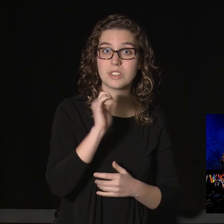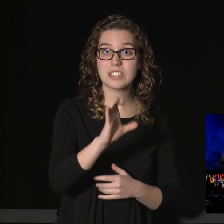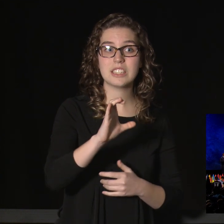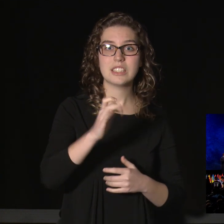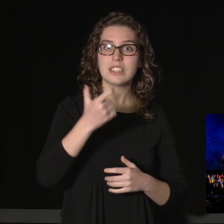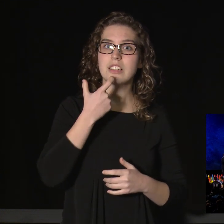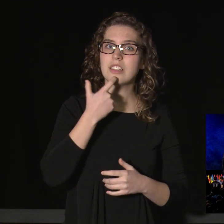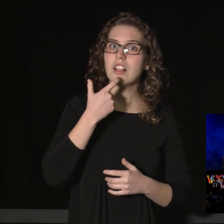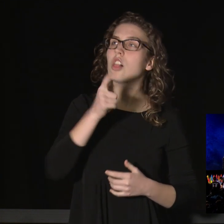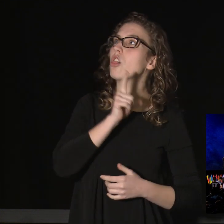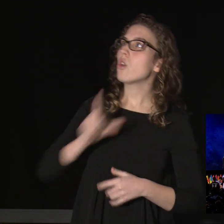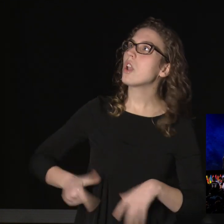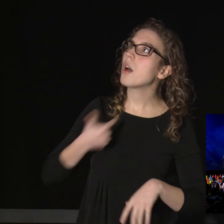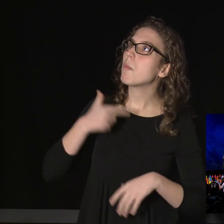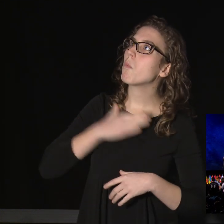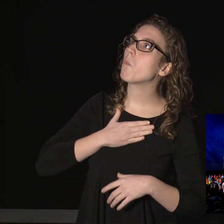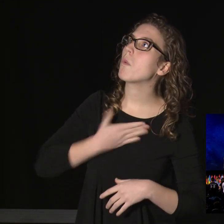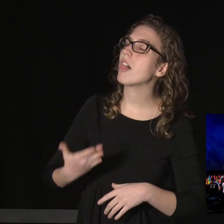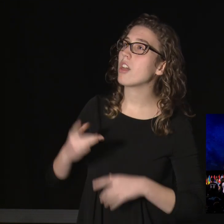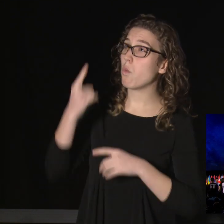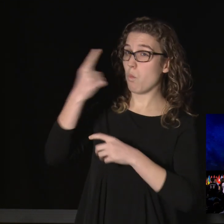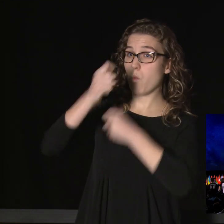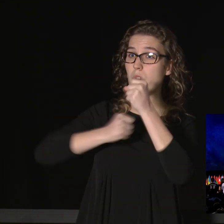I'm willing to give 1 year.